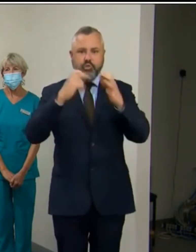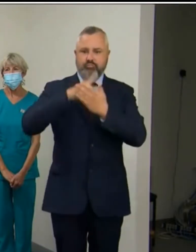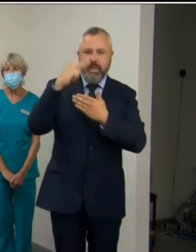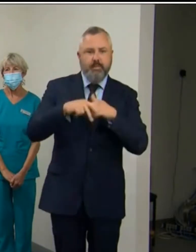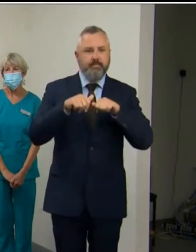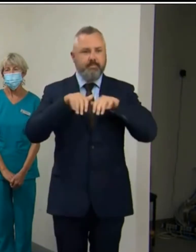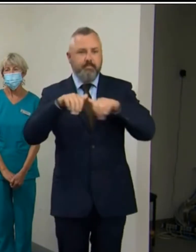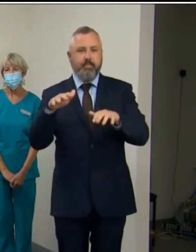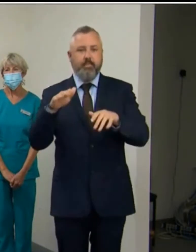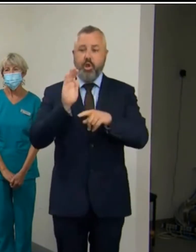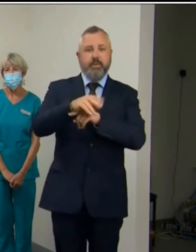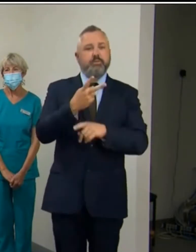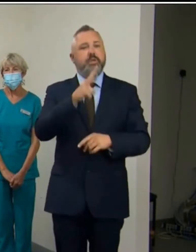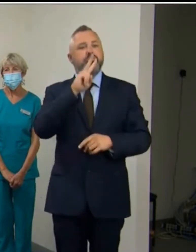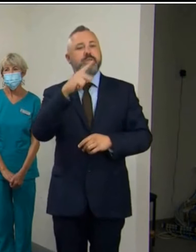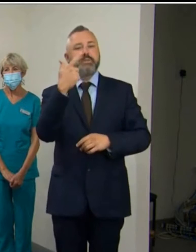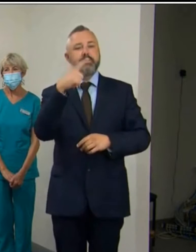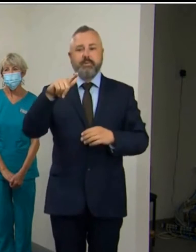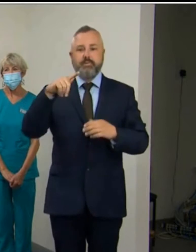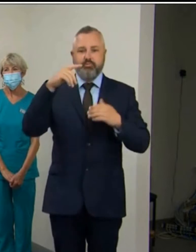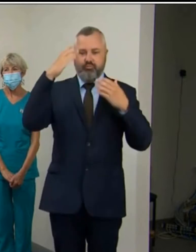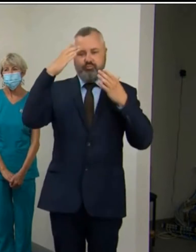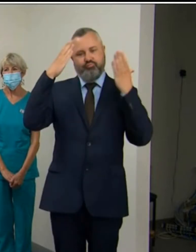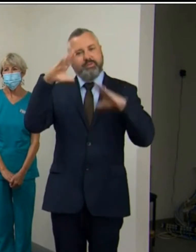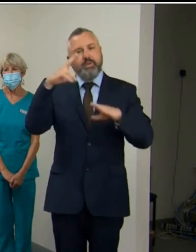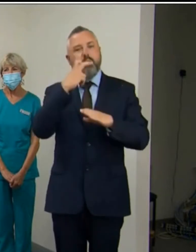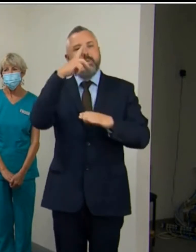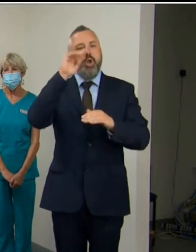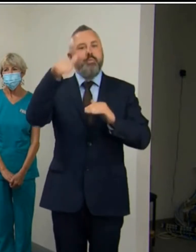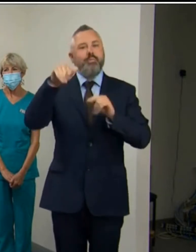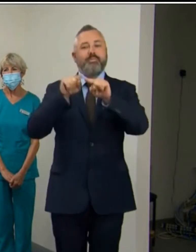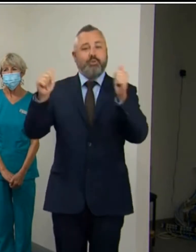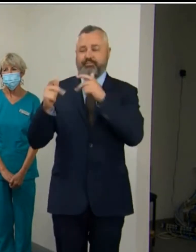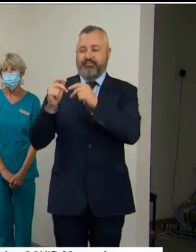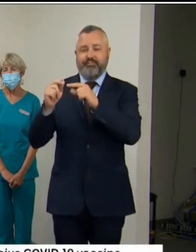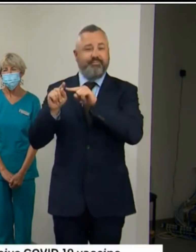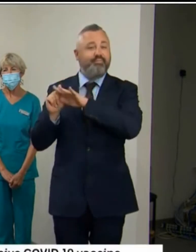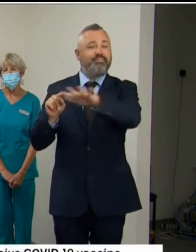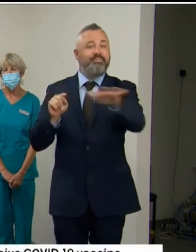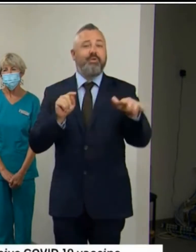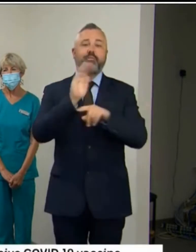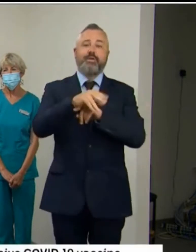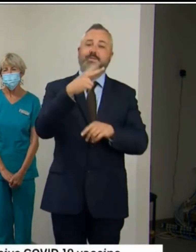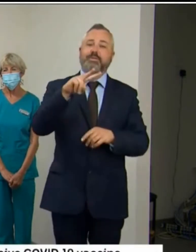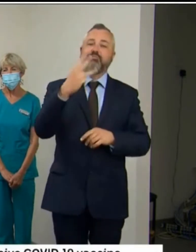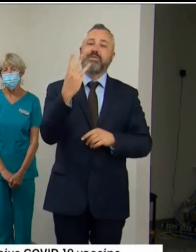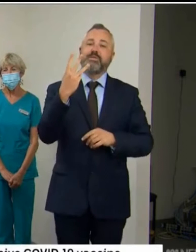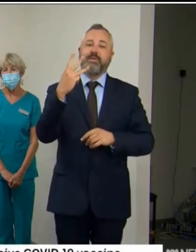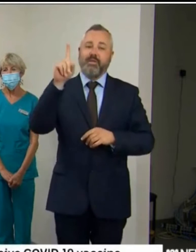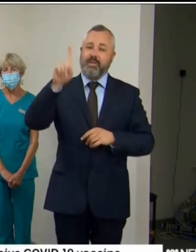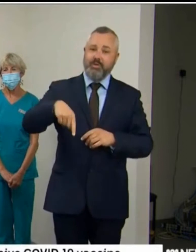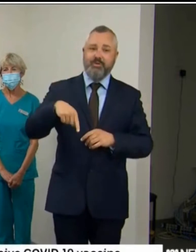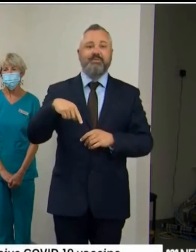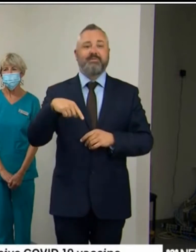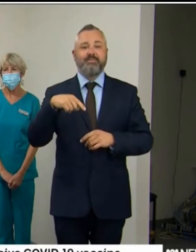270 residential aged care facilities which have been vaccinated, over 23,000 residents in